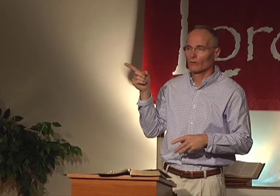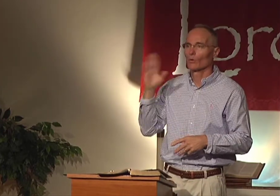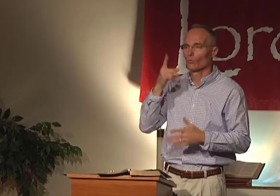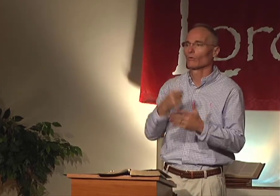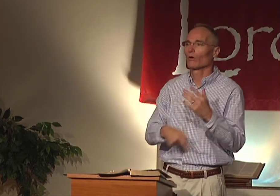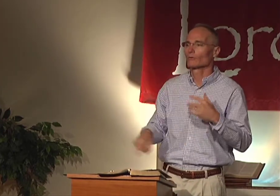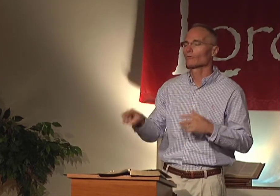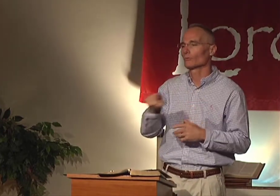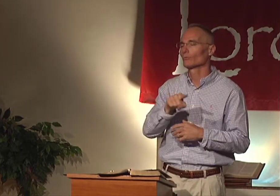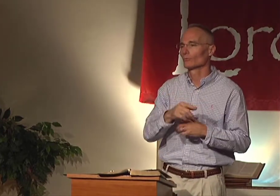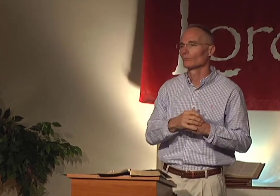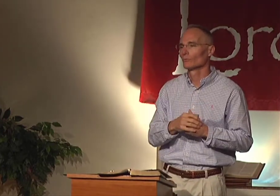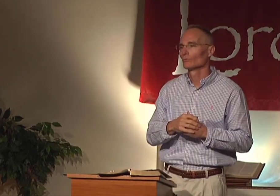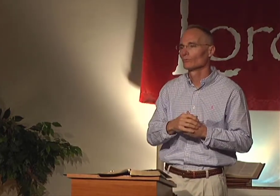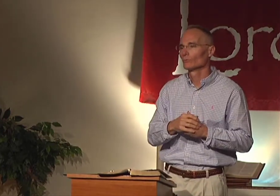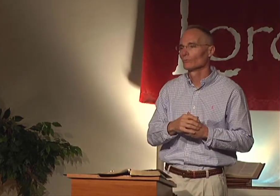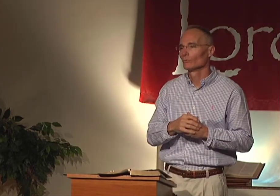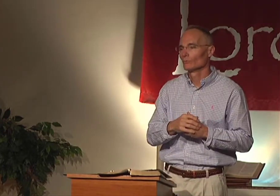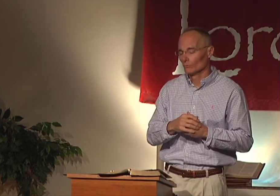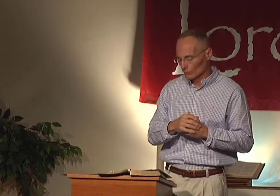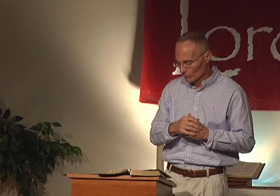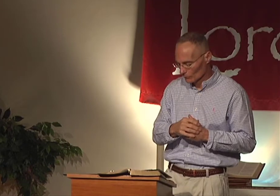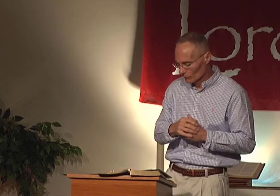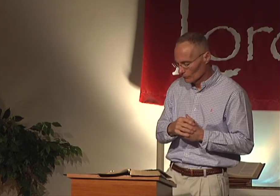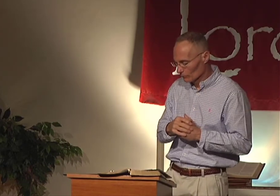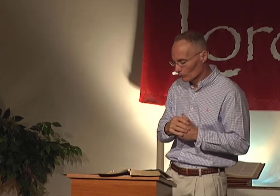Rejection from the world out there, it'll cost you.